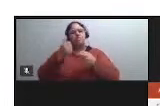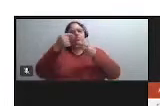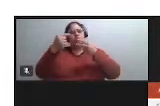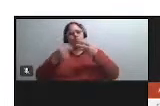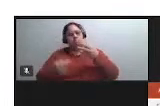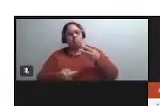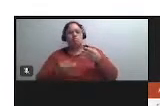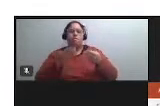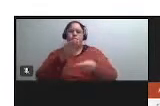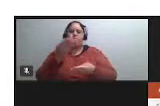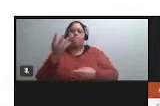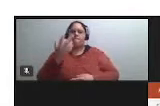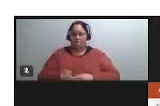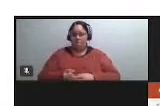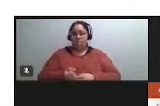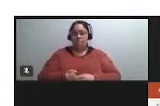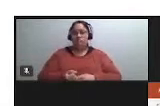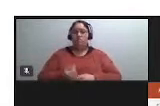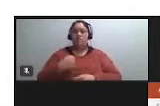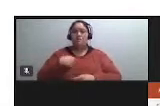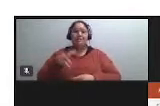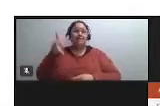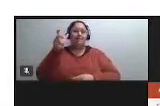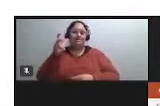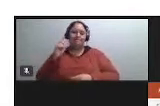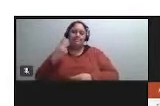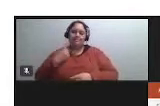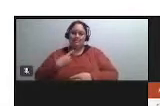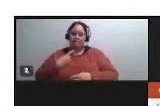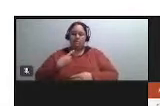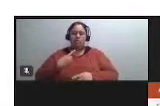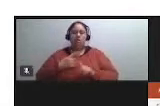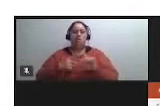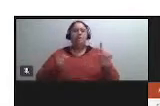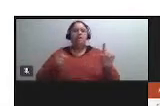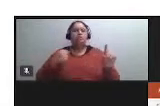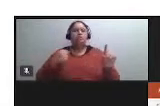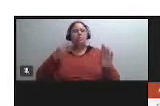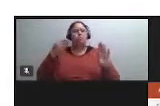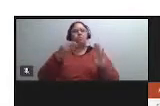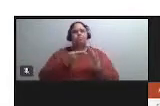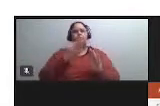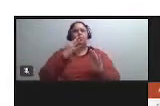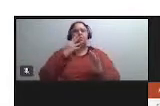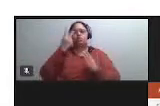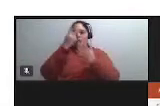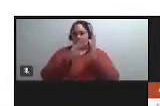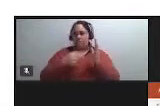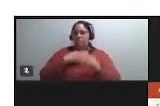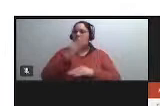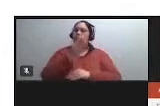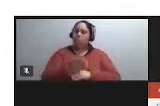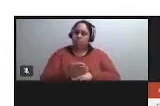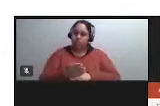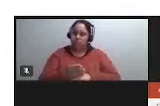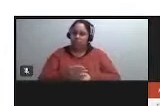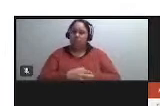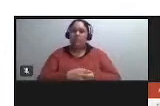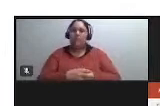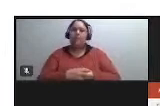that were there that I listened to. I think I attended it twice.